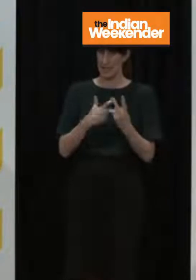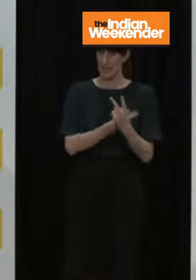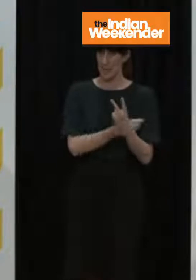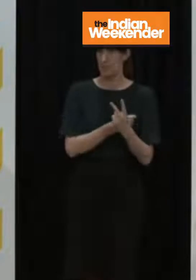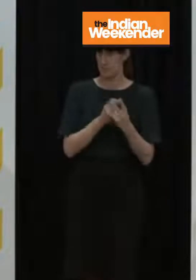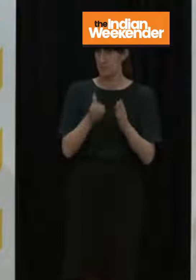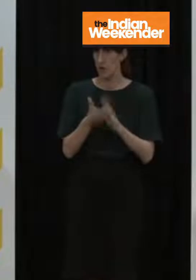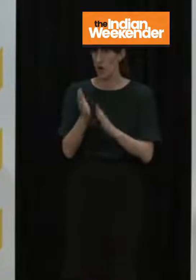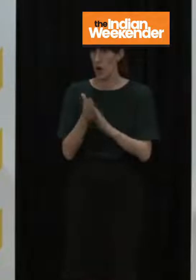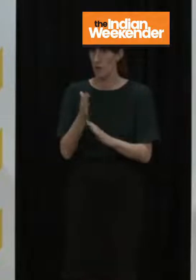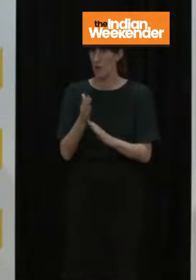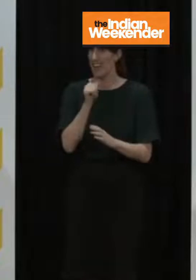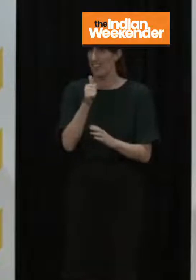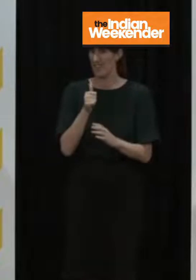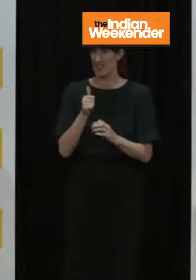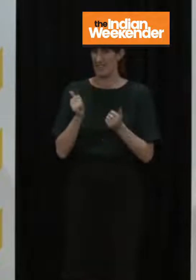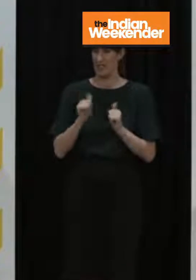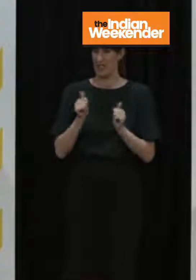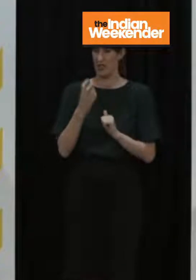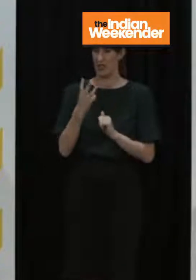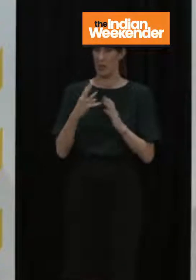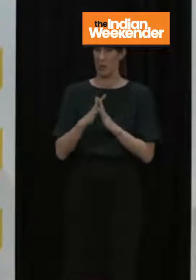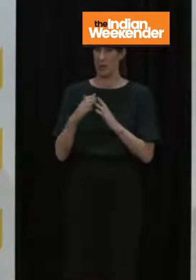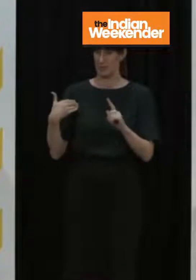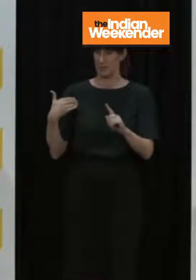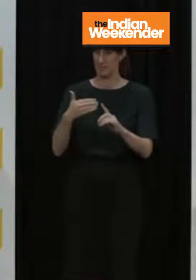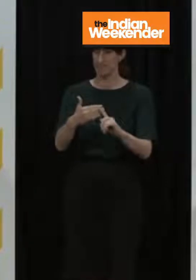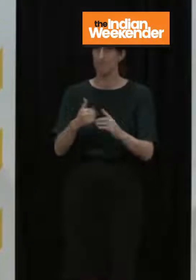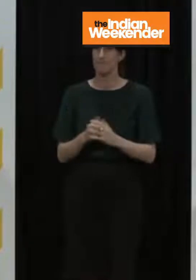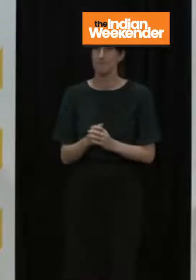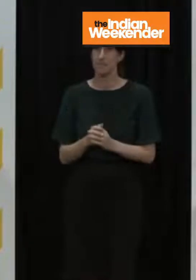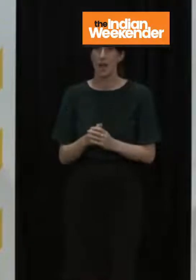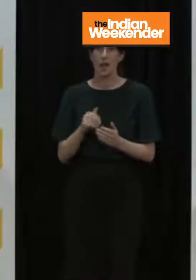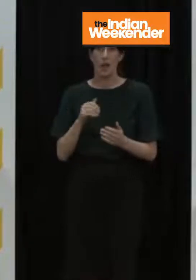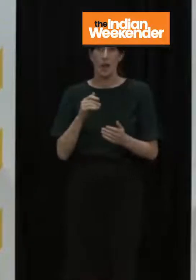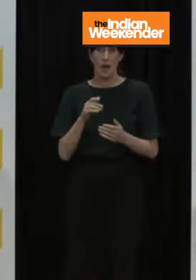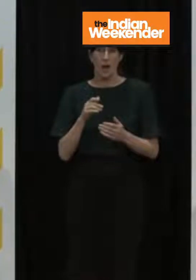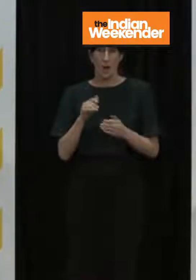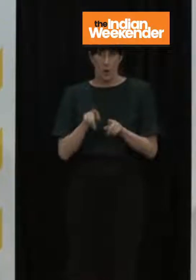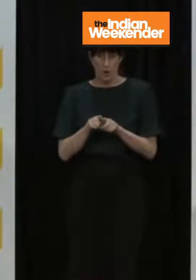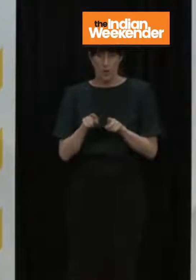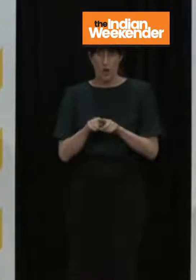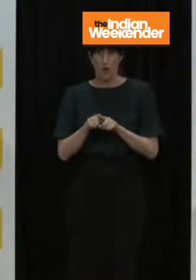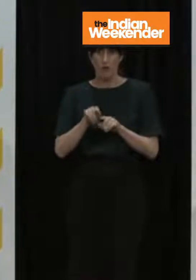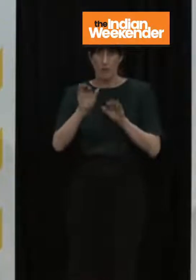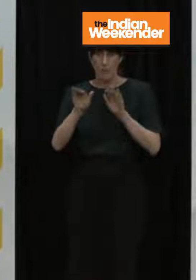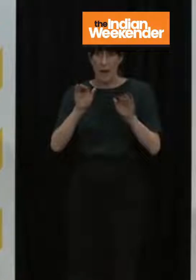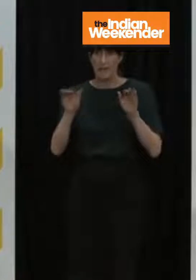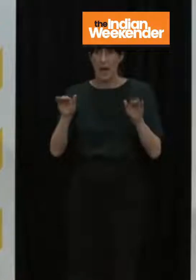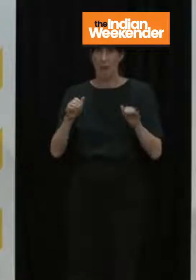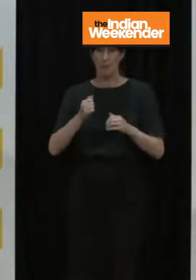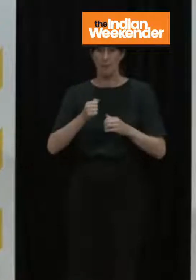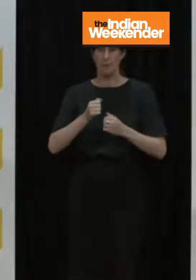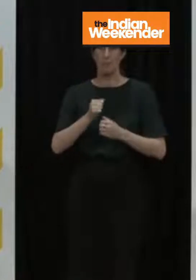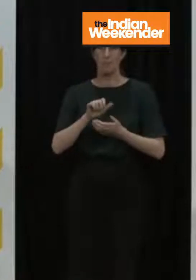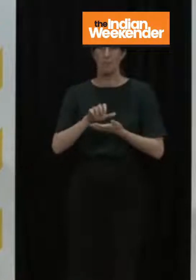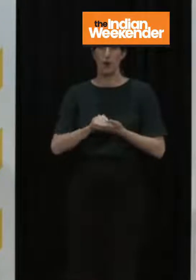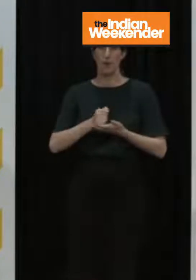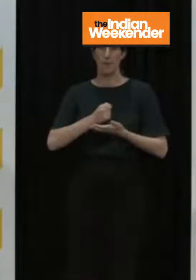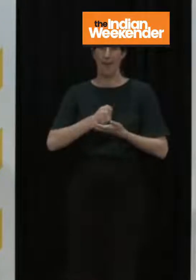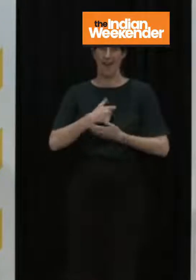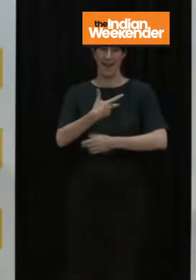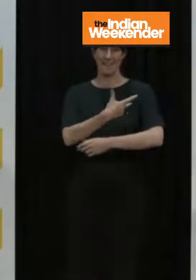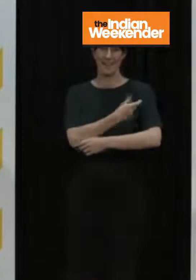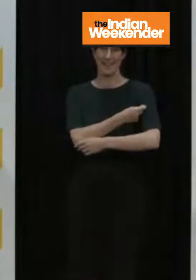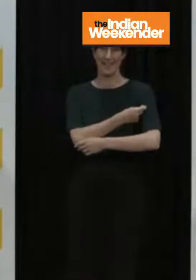ago. Finally, before we go to questions, can I remind people that today is the day that bookings open on Book My Vaccine for booster shots of